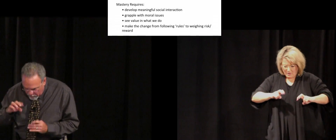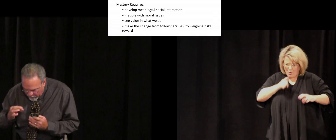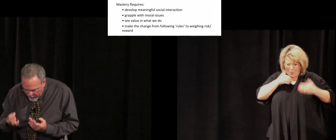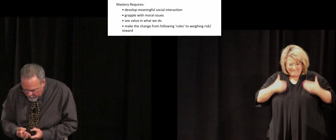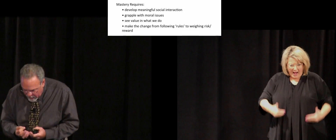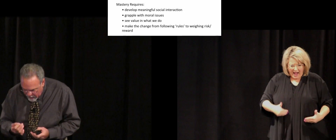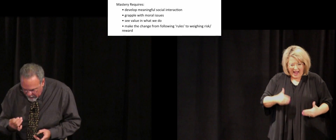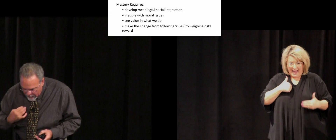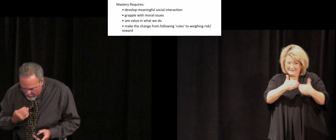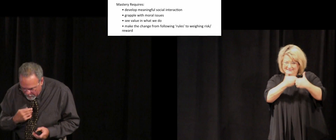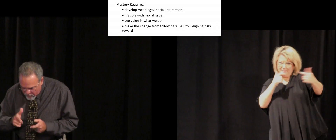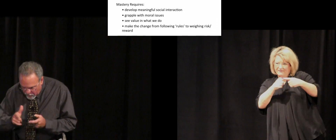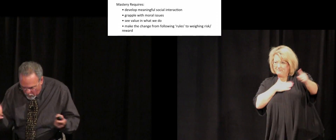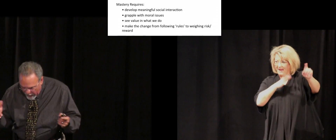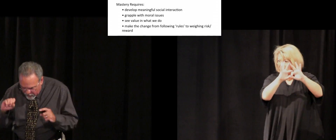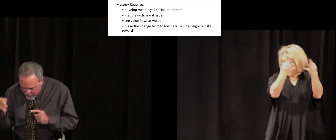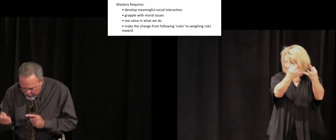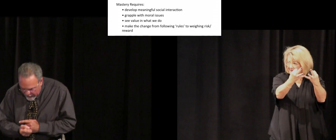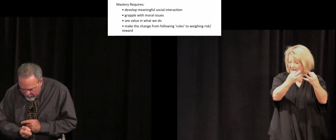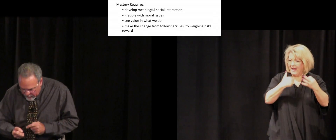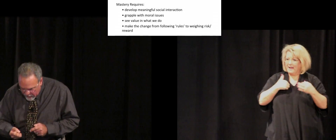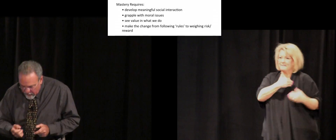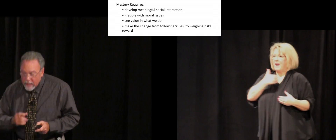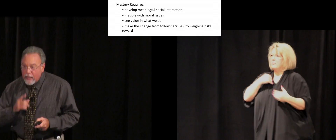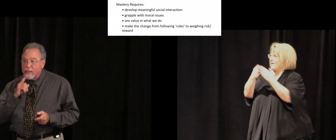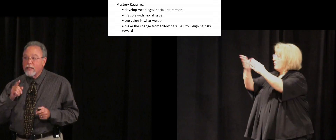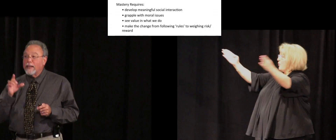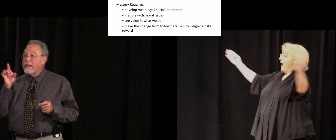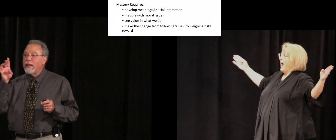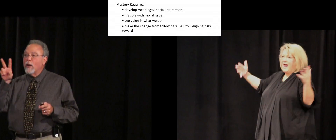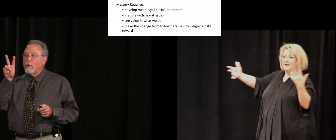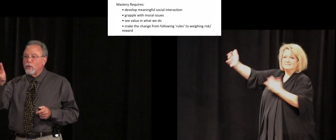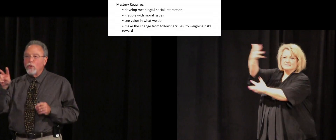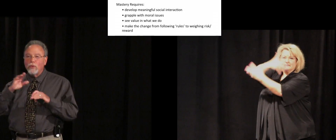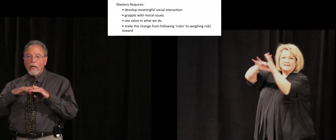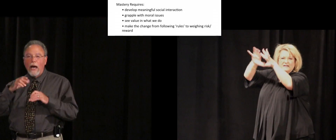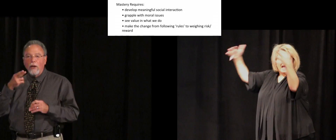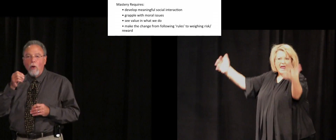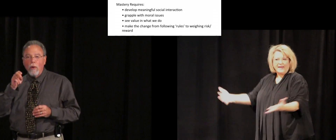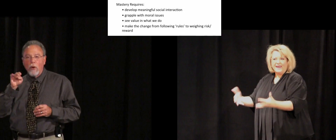formation that this is a very tough age to work with.